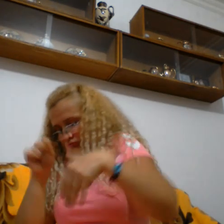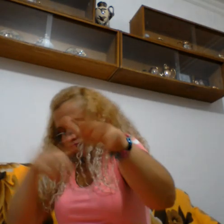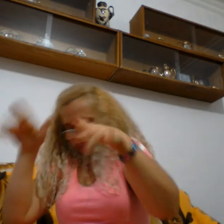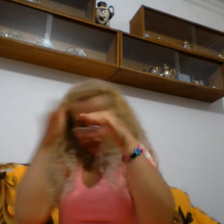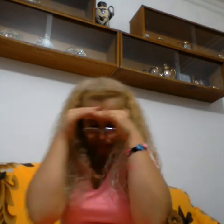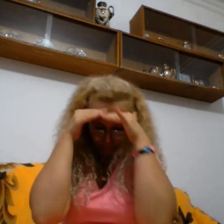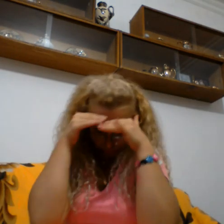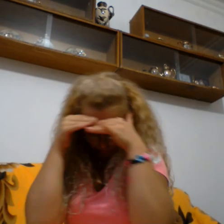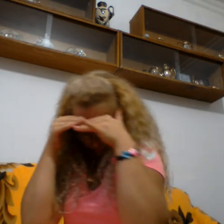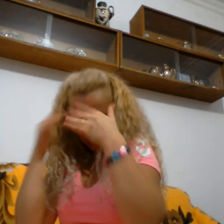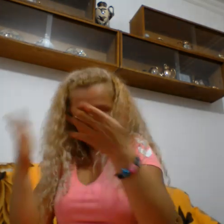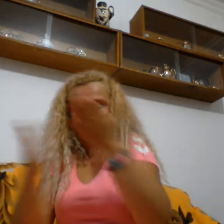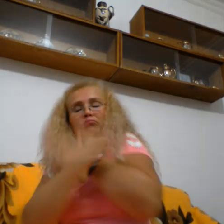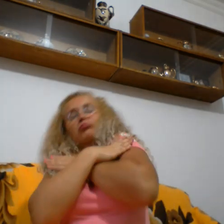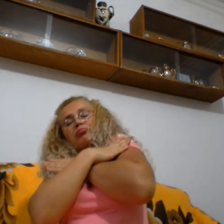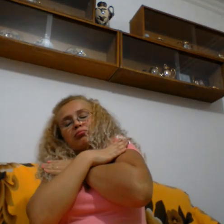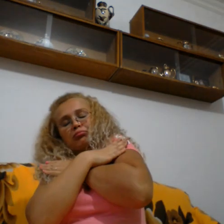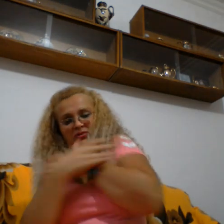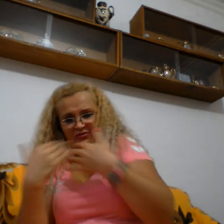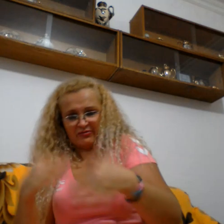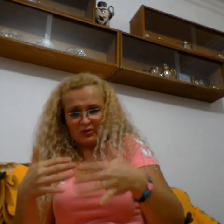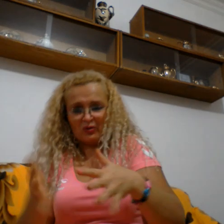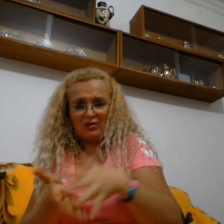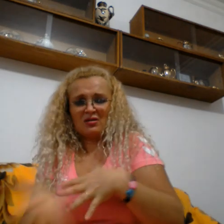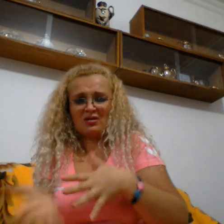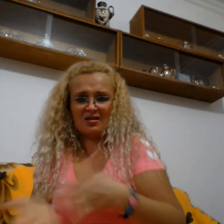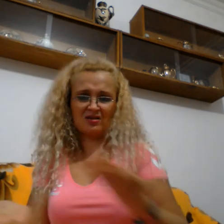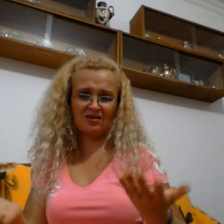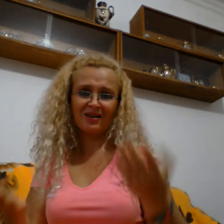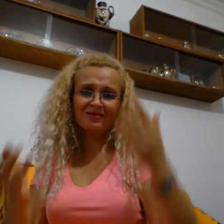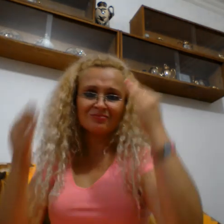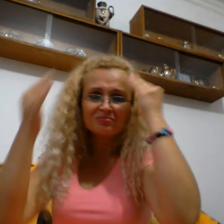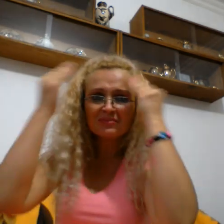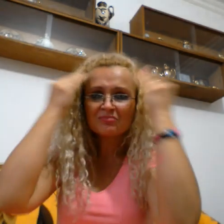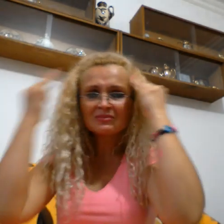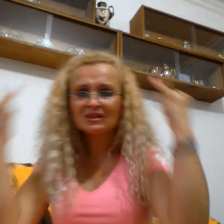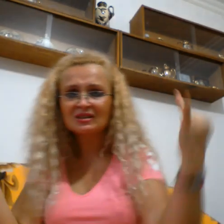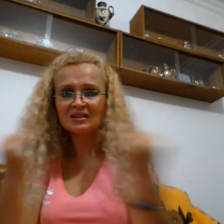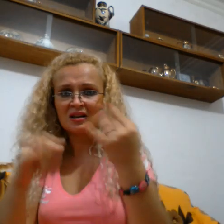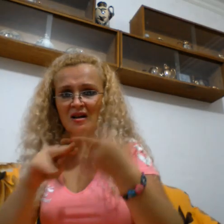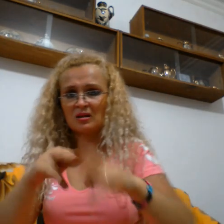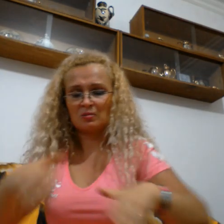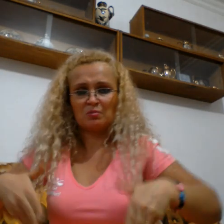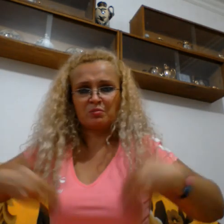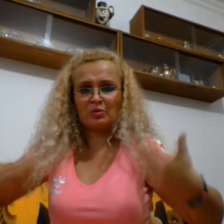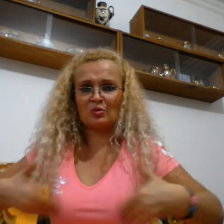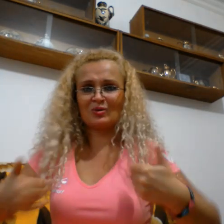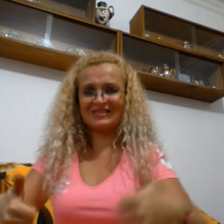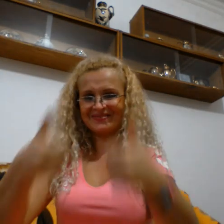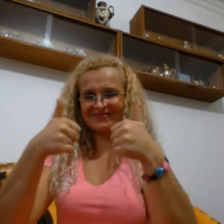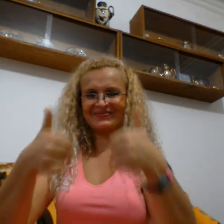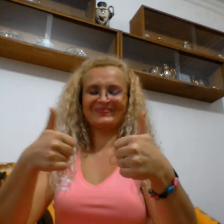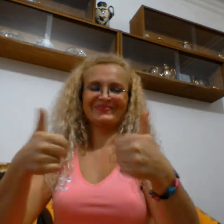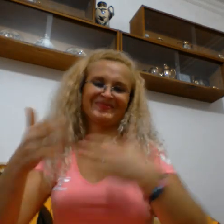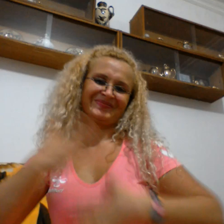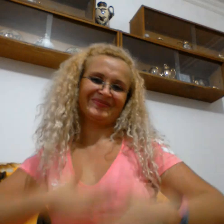including launches, docking, landings, and spacewalks, of course, as we'll have one coming up just tomorrow on Thursday. We'll also continue to